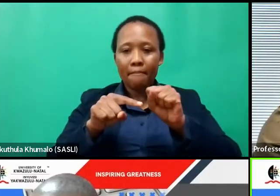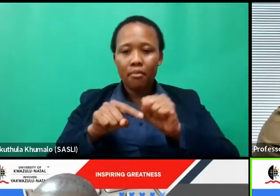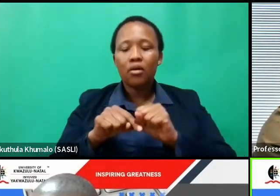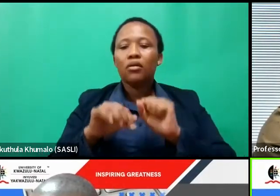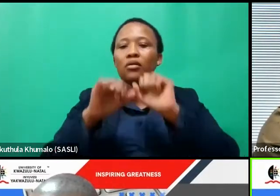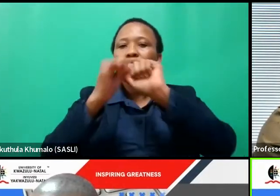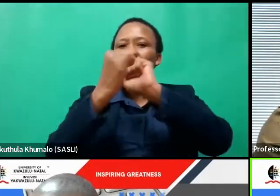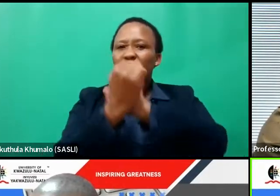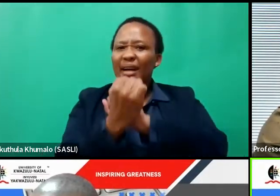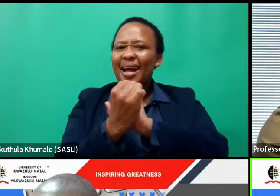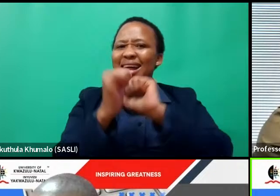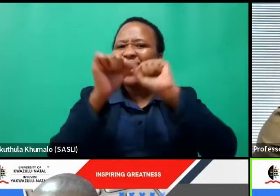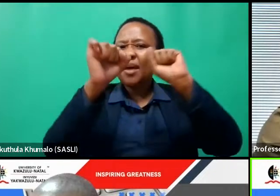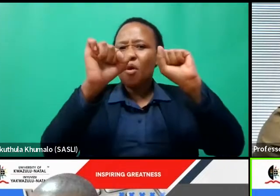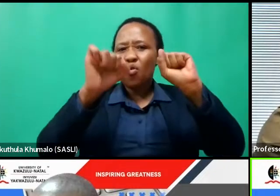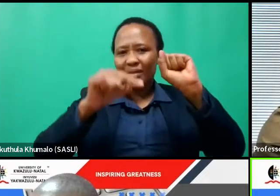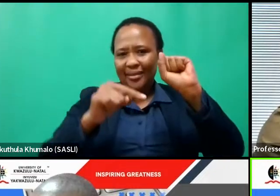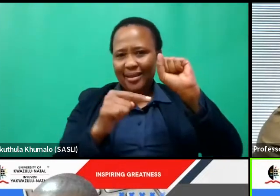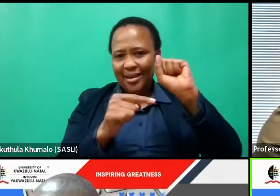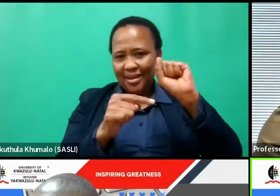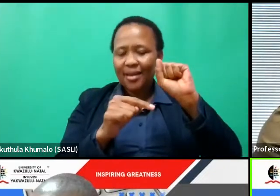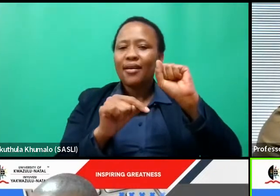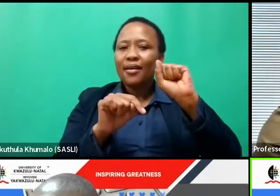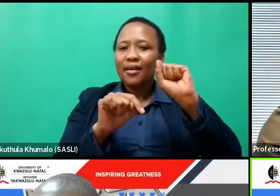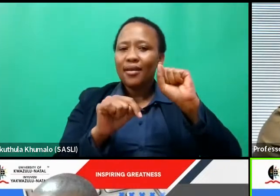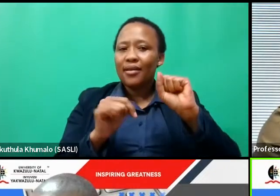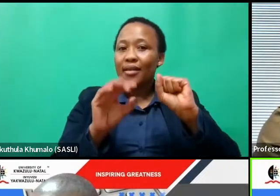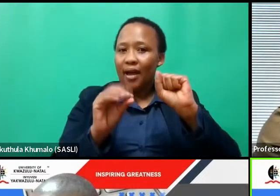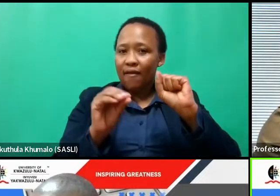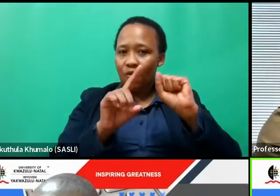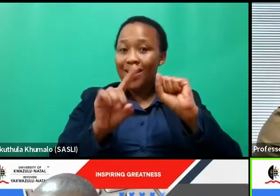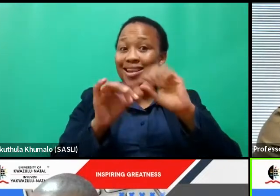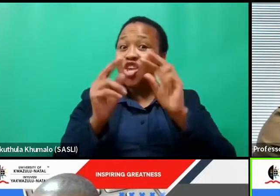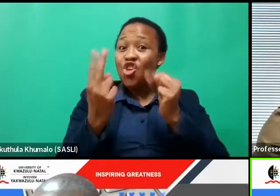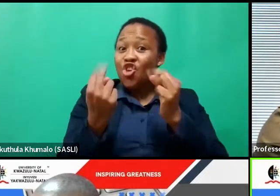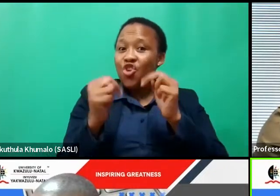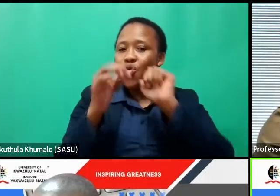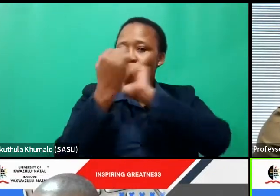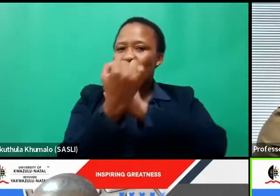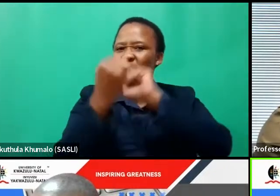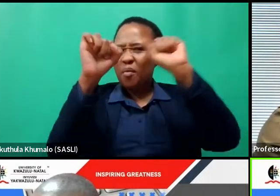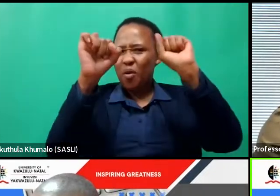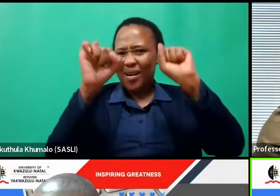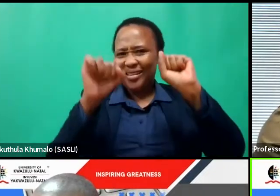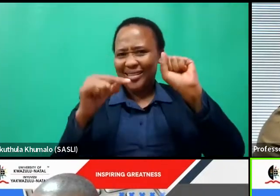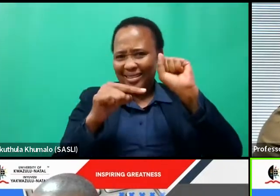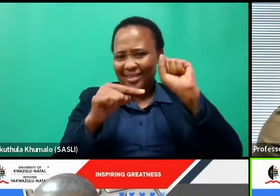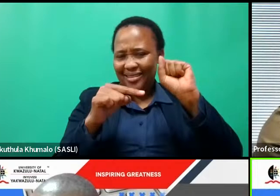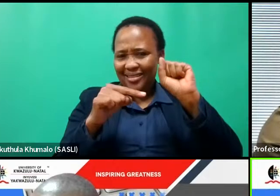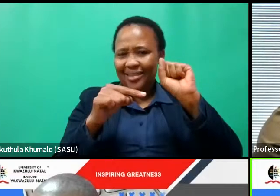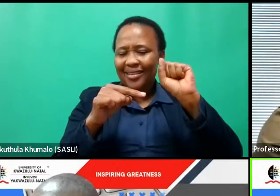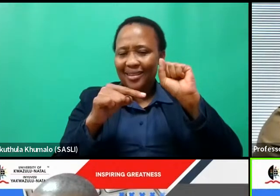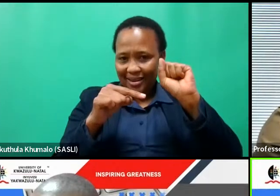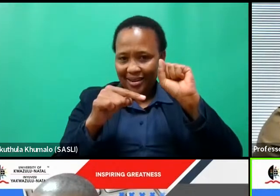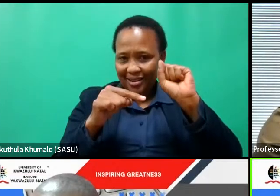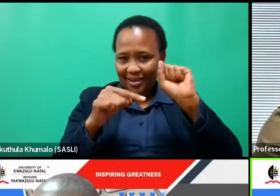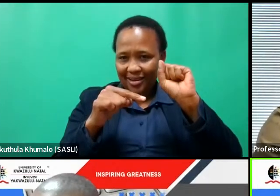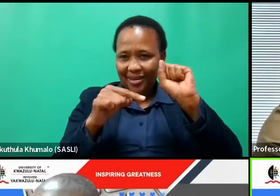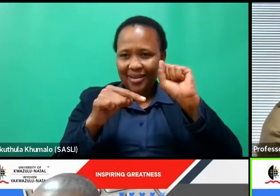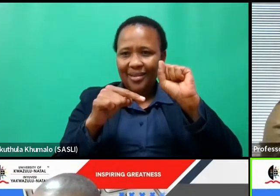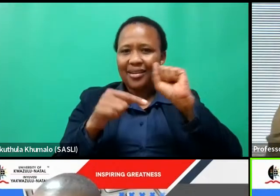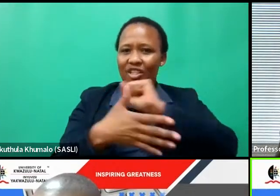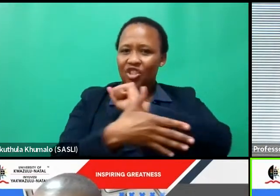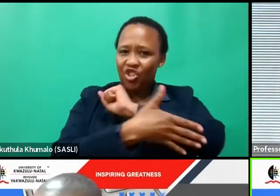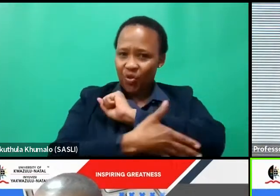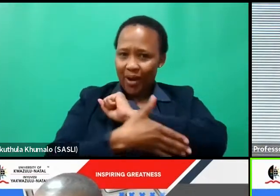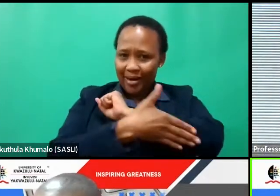conceptualized of a new democratic state that will be inclusive, and those are wonderful,